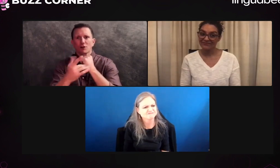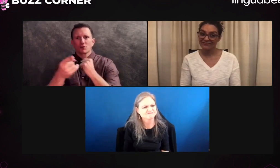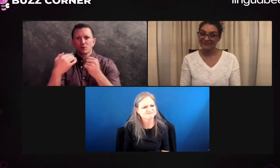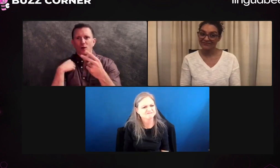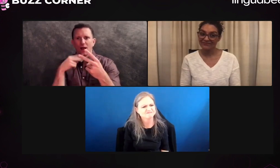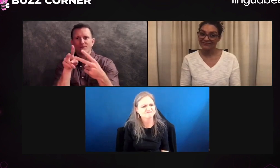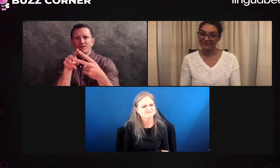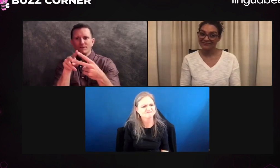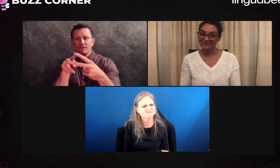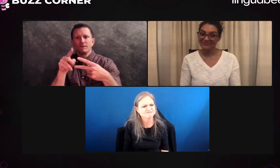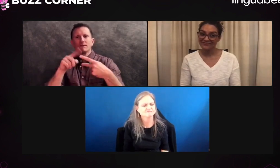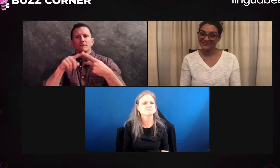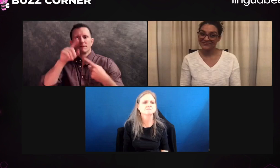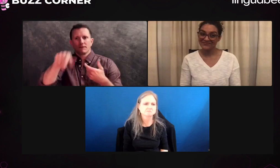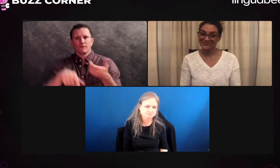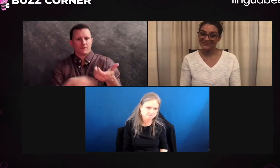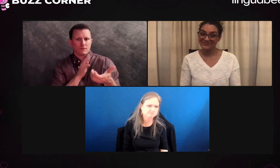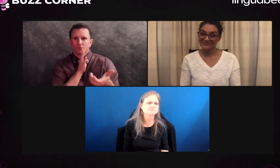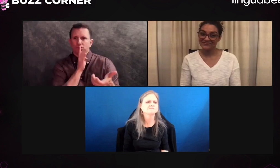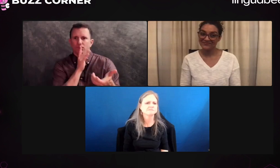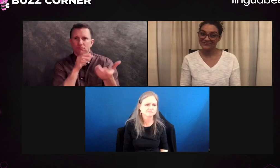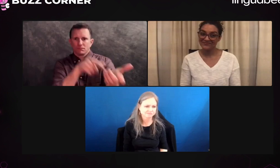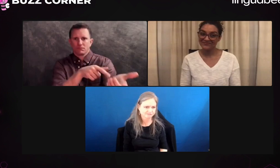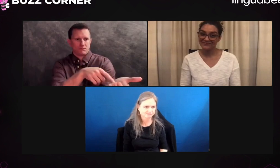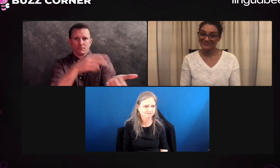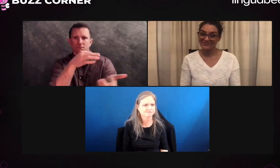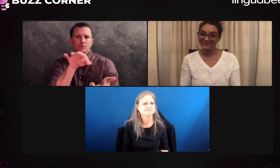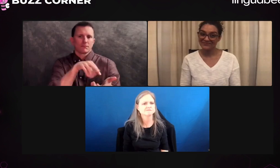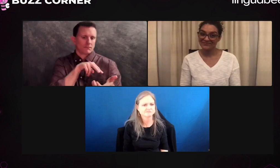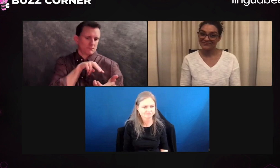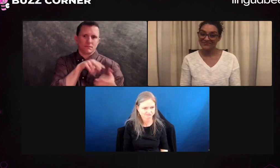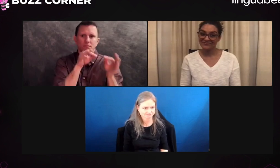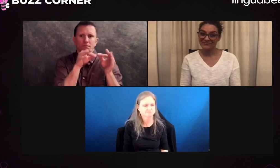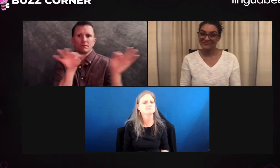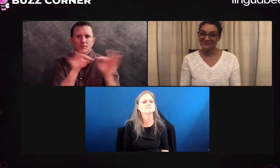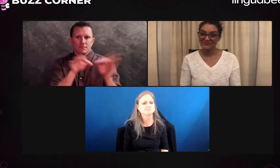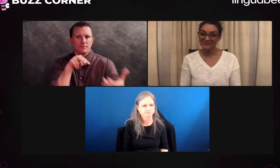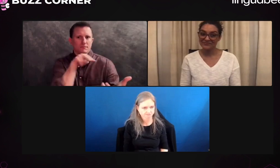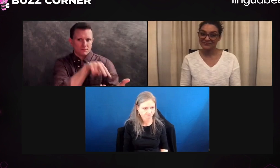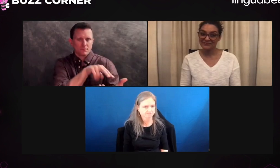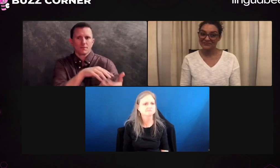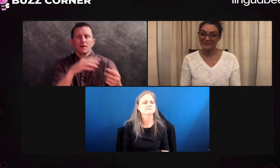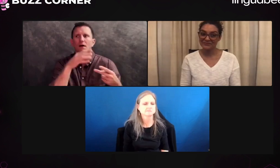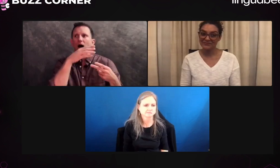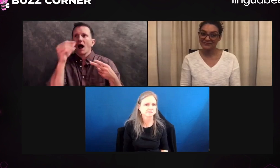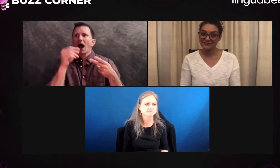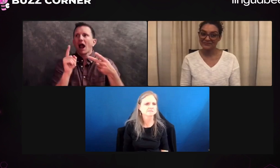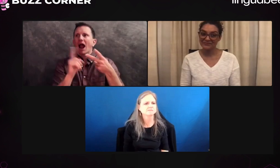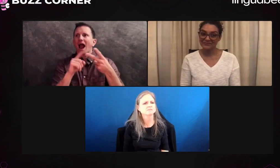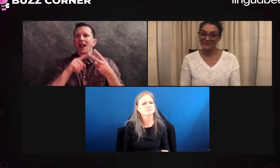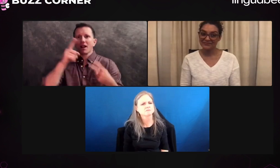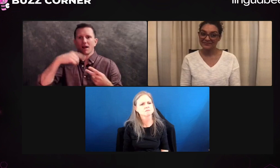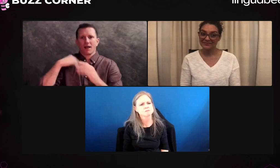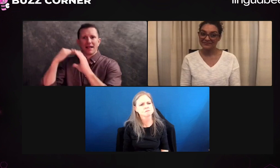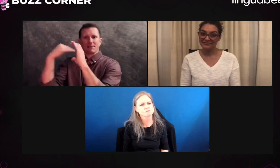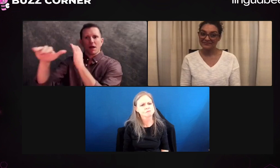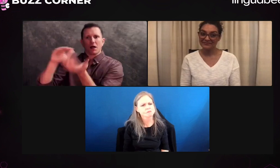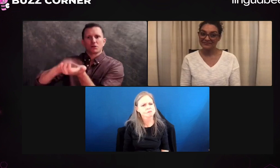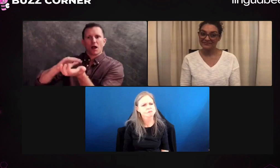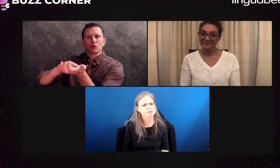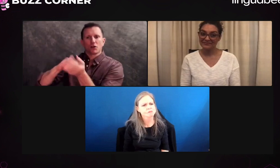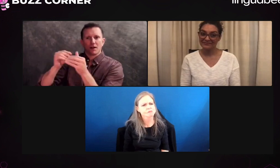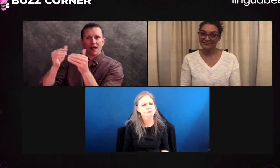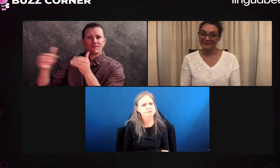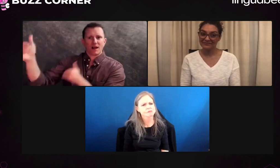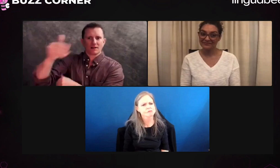the interpreters are doing. I like that you have two techniques. You mentioned using a live transcription app on your phone to double check how communication